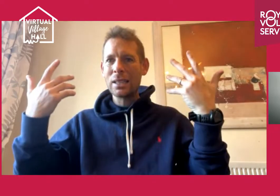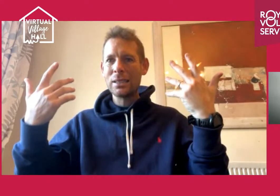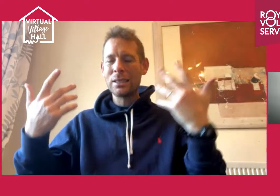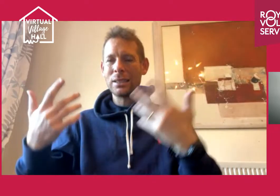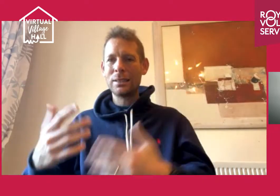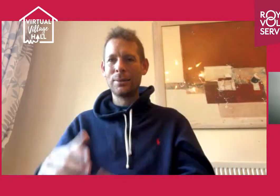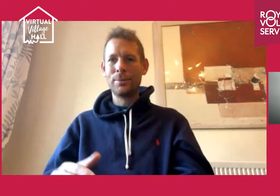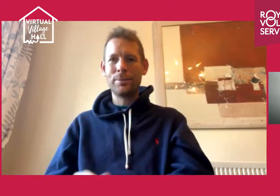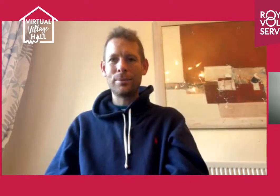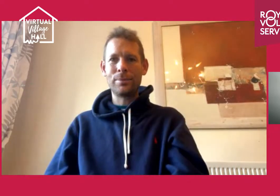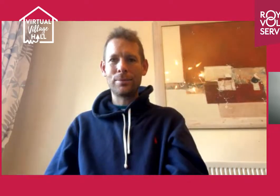Lion.